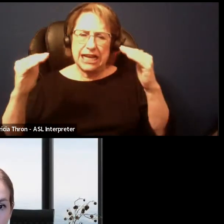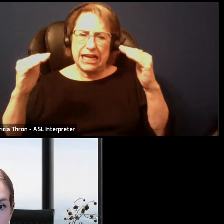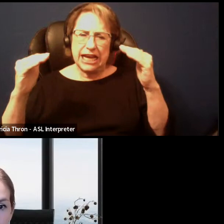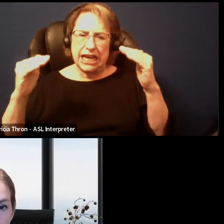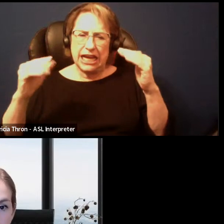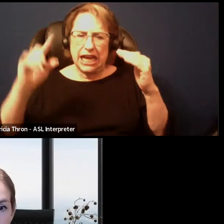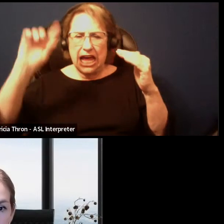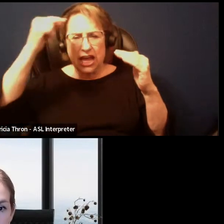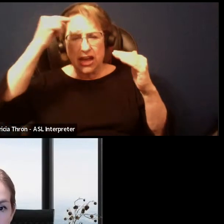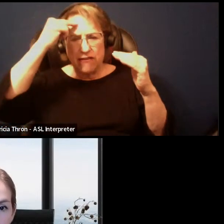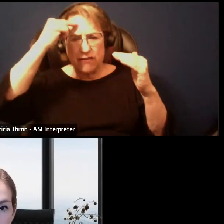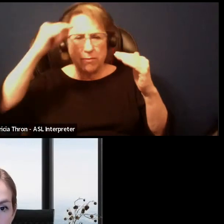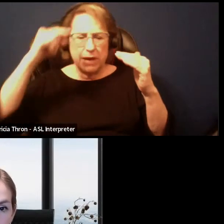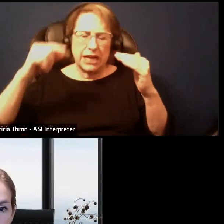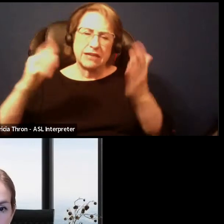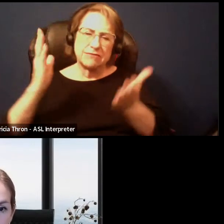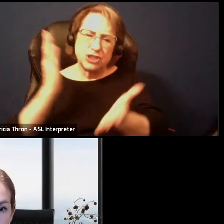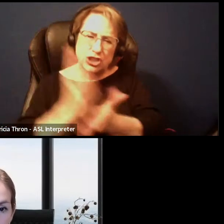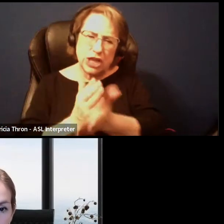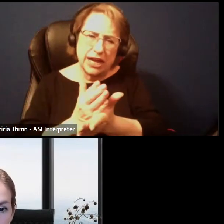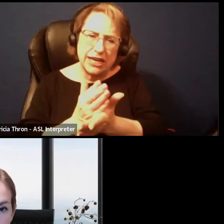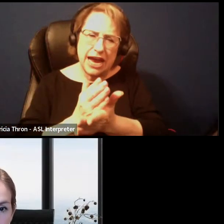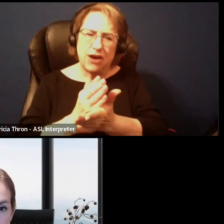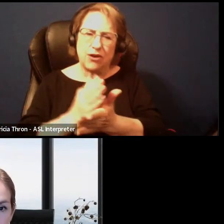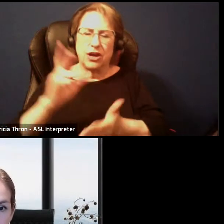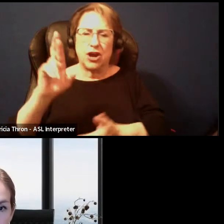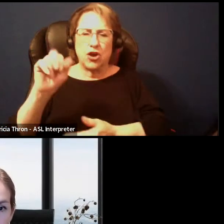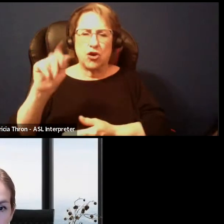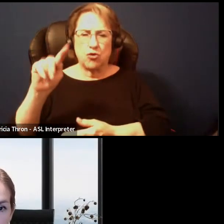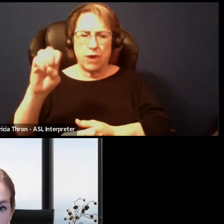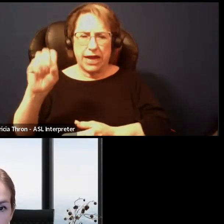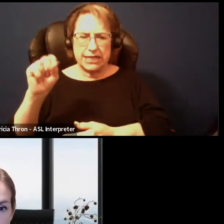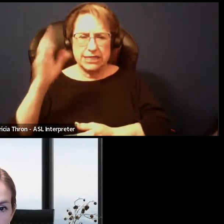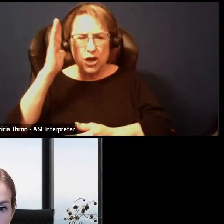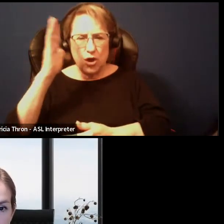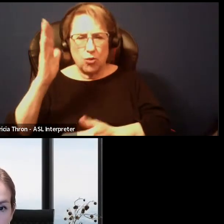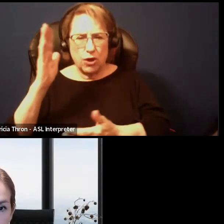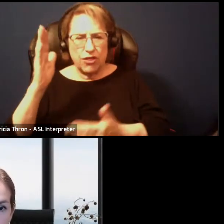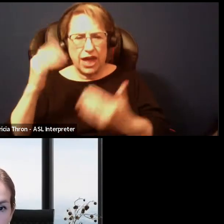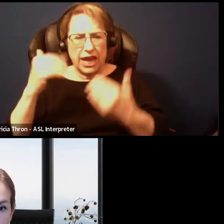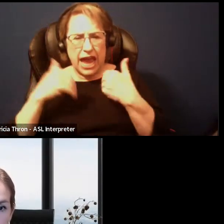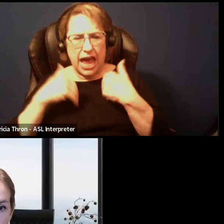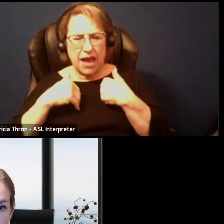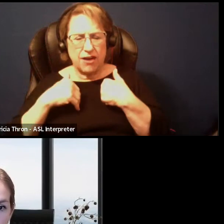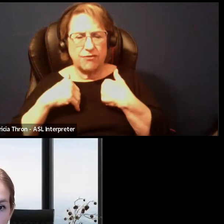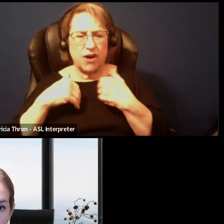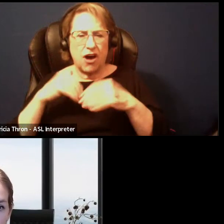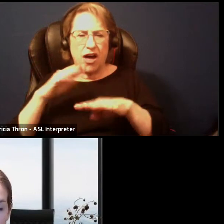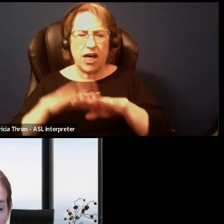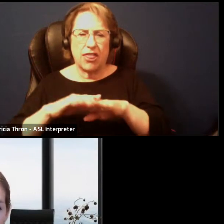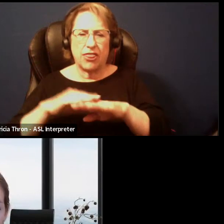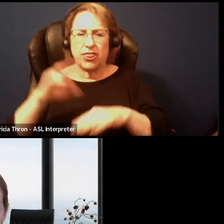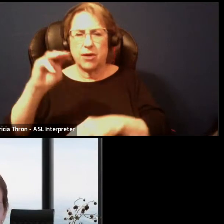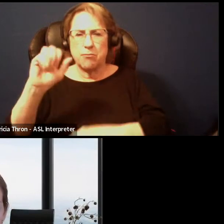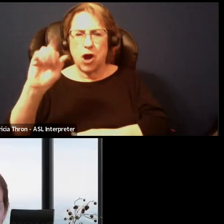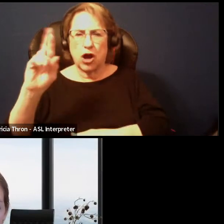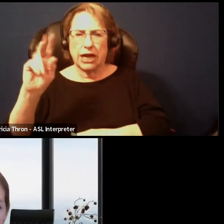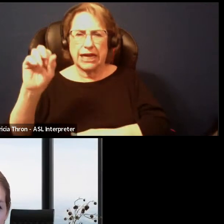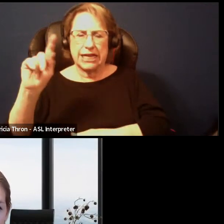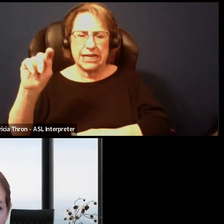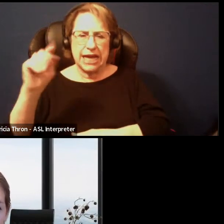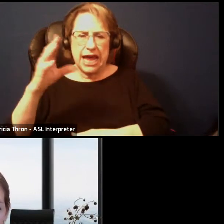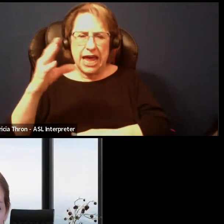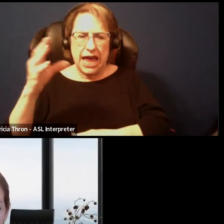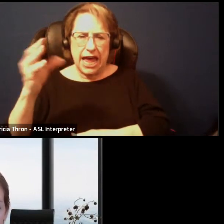have on the bond market and on our ability to to get people to tender their bonds?